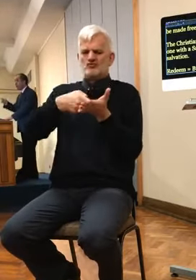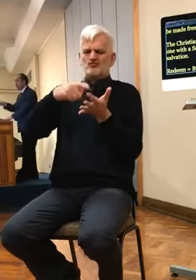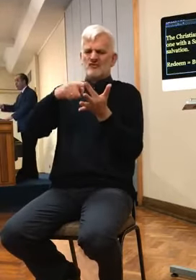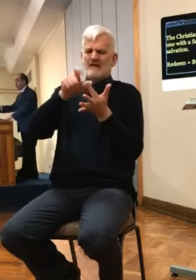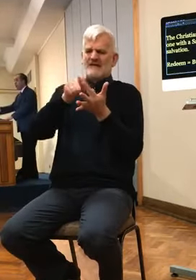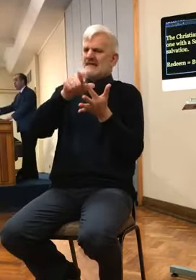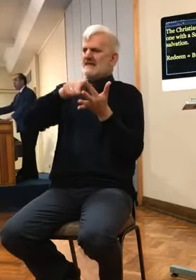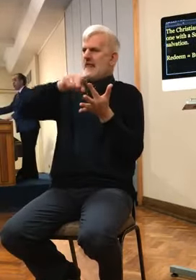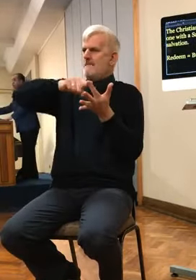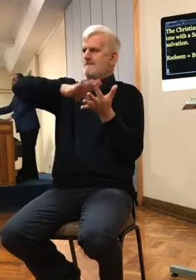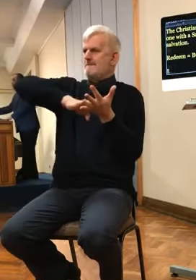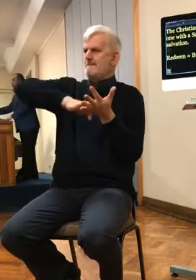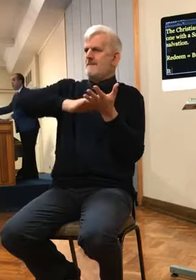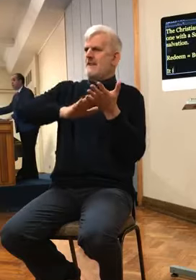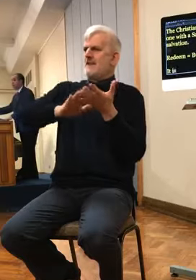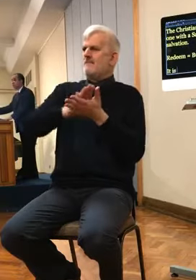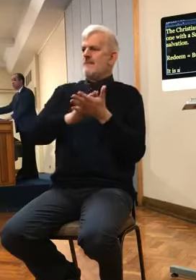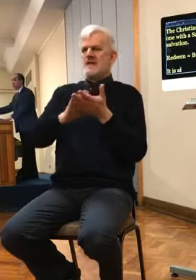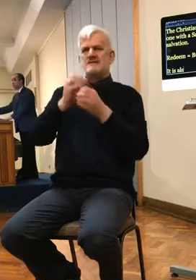of